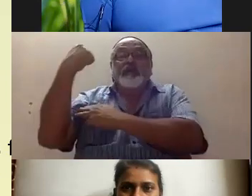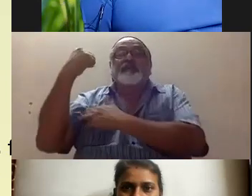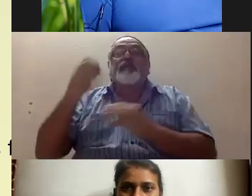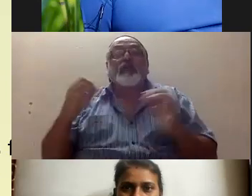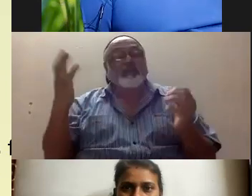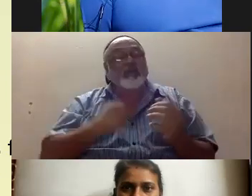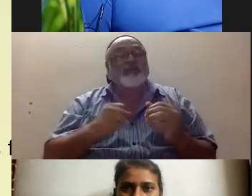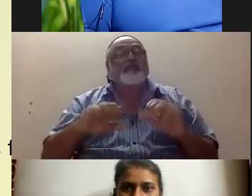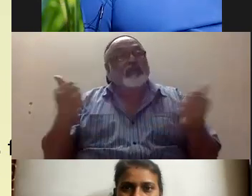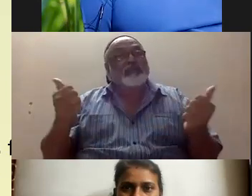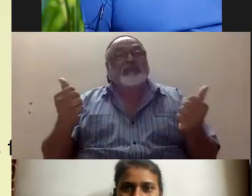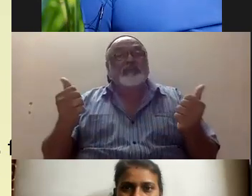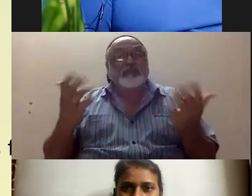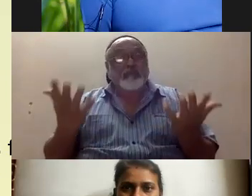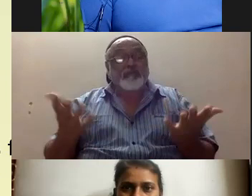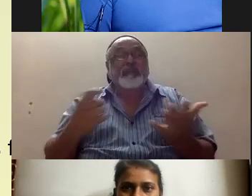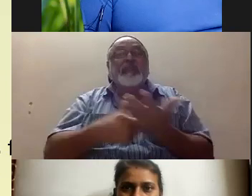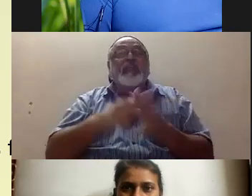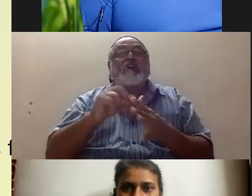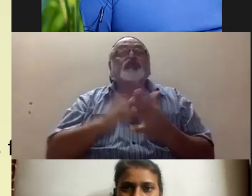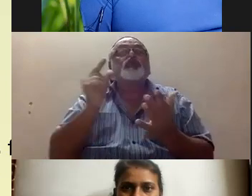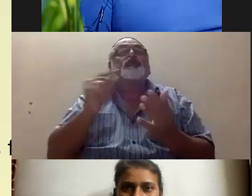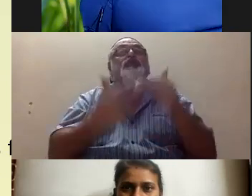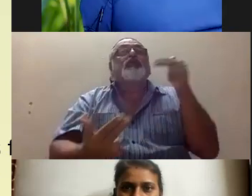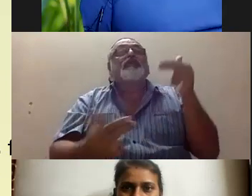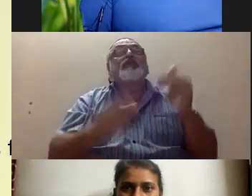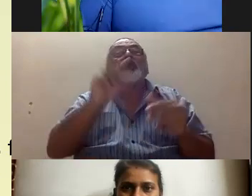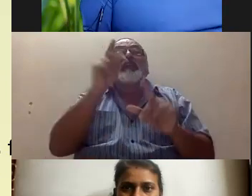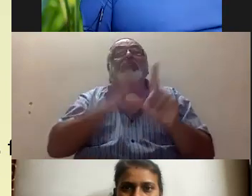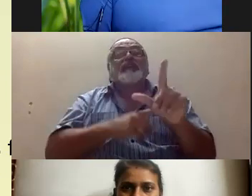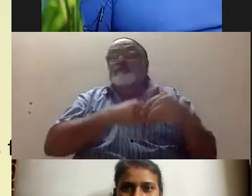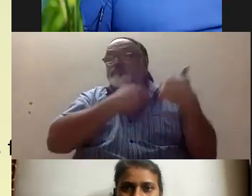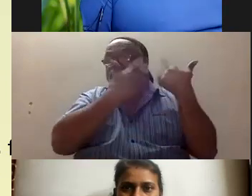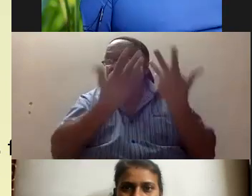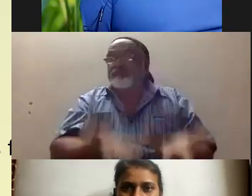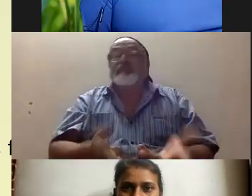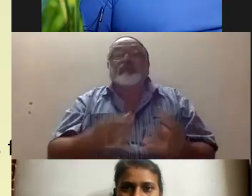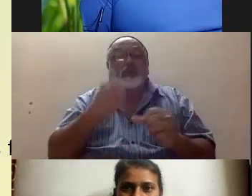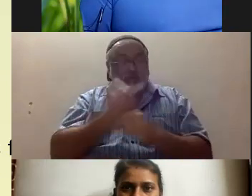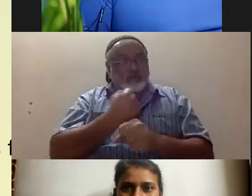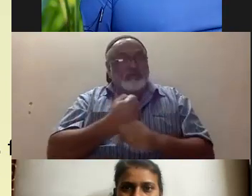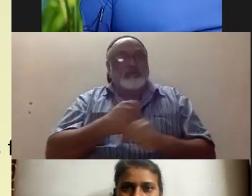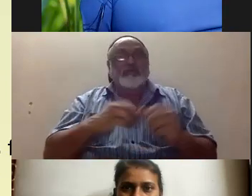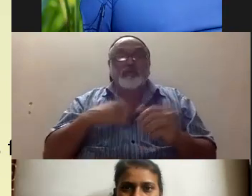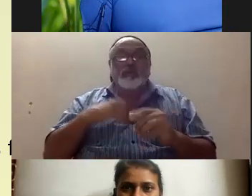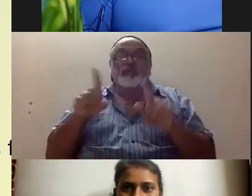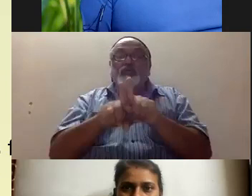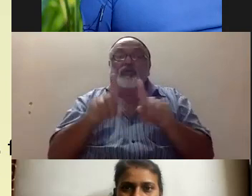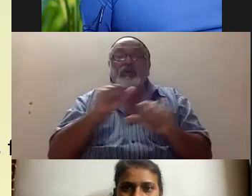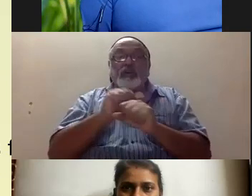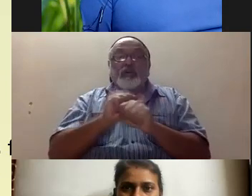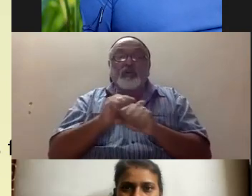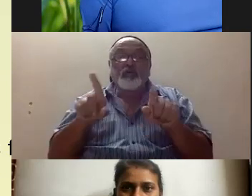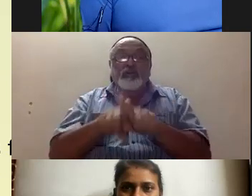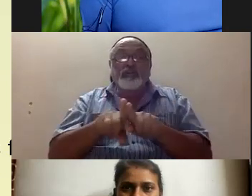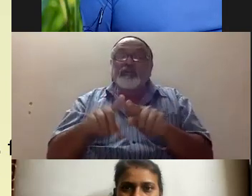kaha, Raju ka kahani 2000 se, I mean 20 itne saal ho gaye hain, aaj wo mere saath hain. So I am an entrepreneur, they are